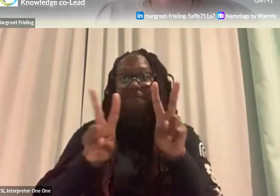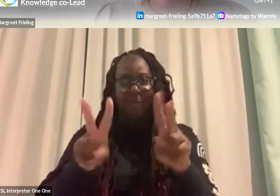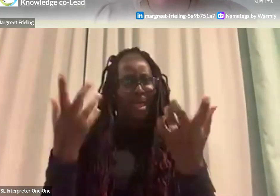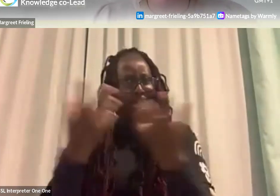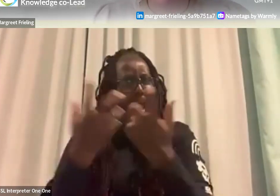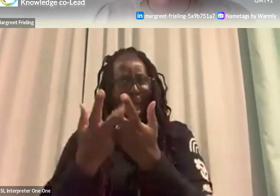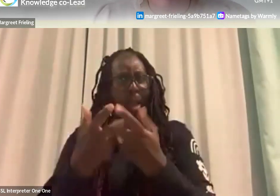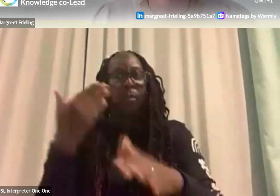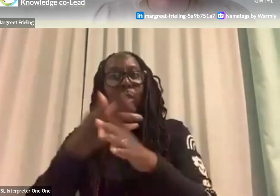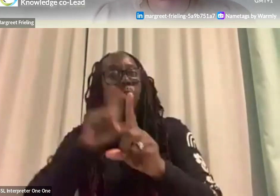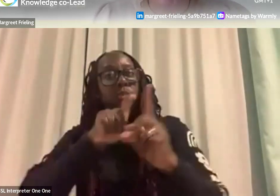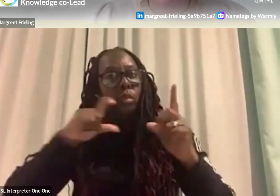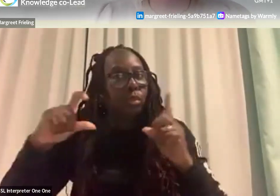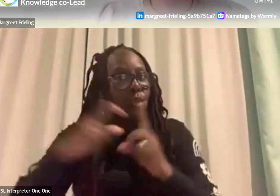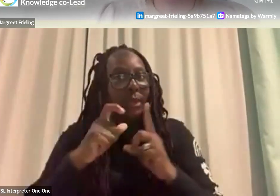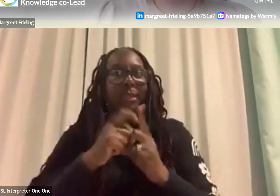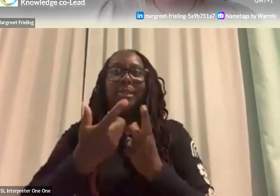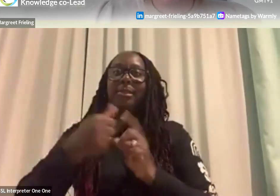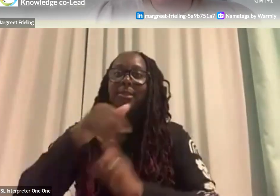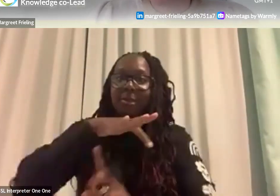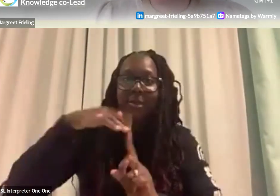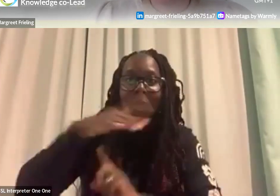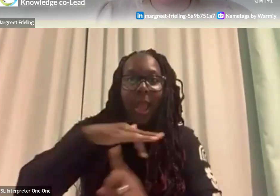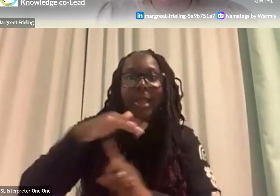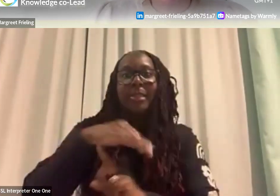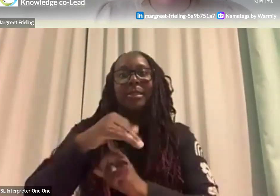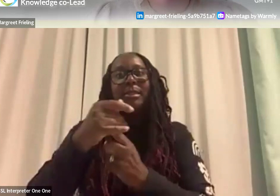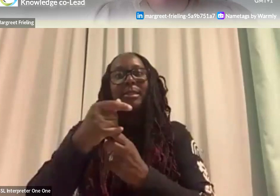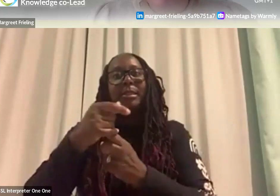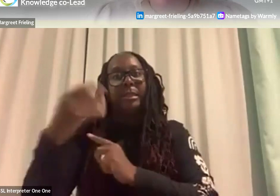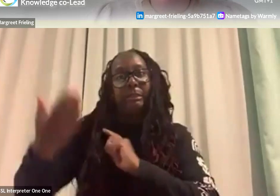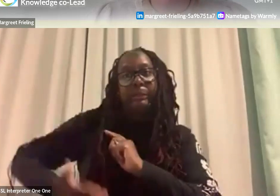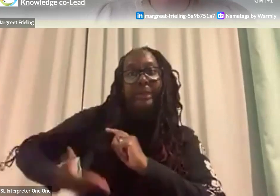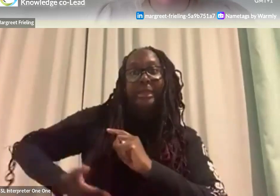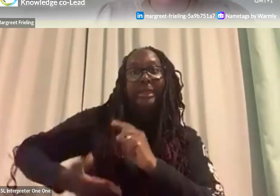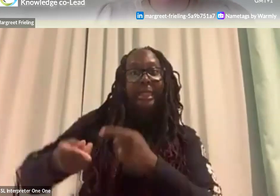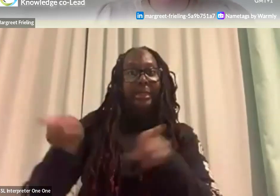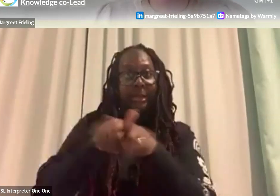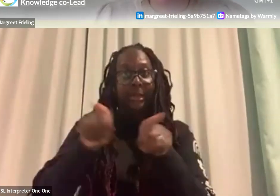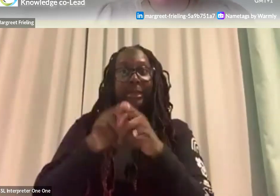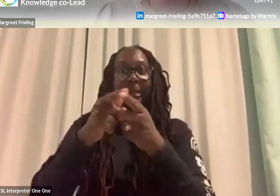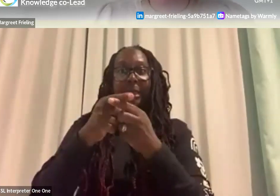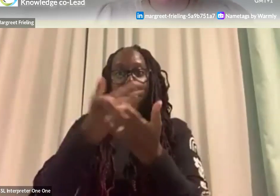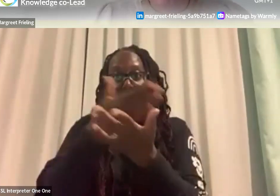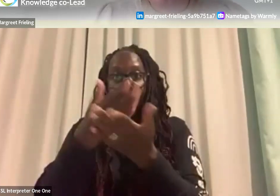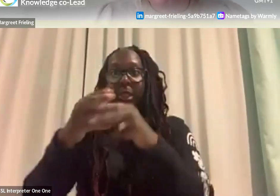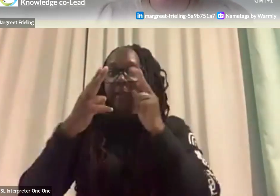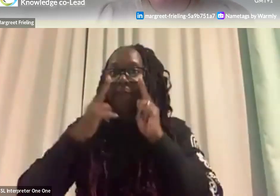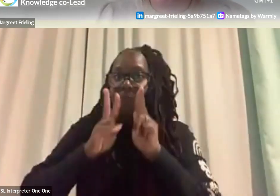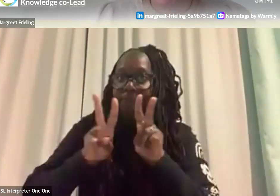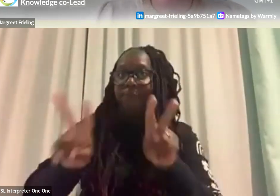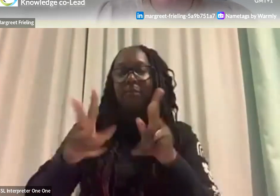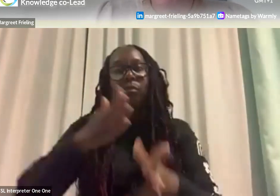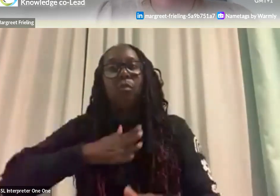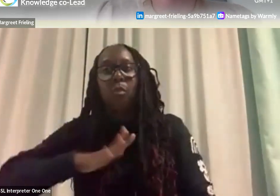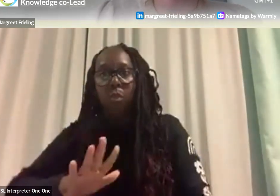with community and societal stakeholders to create that shared vision and ambition for what we want